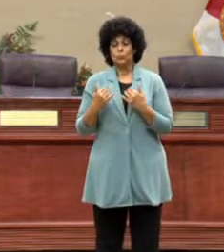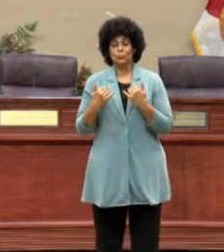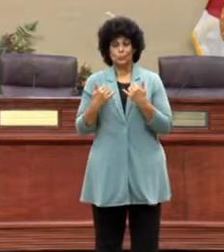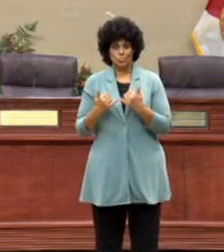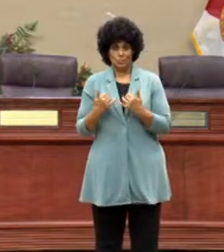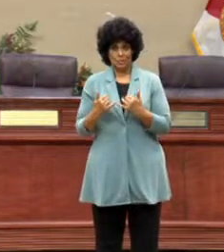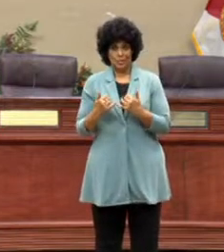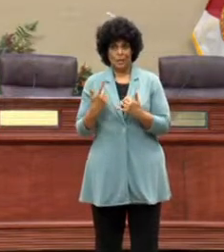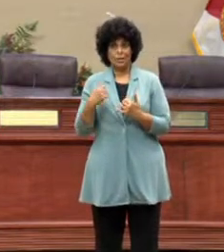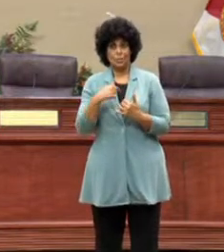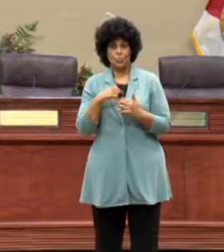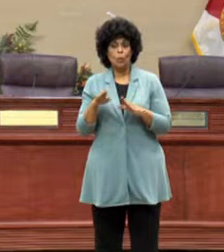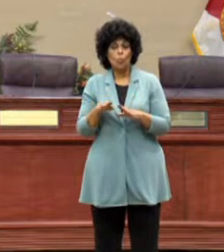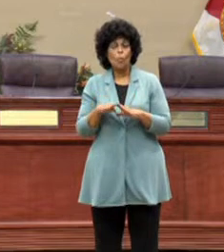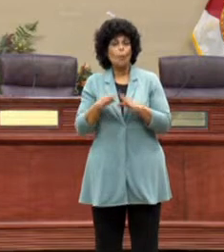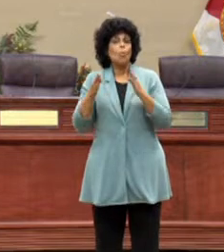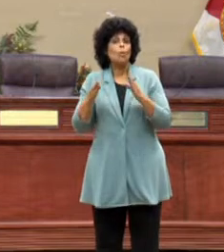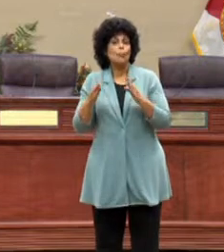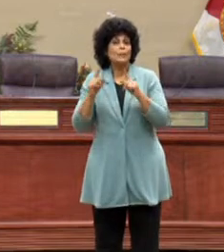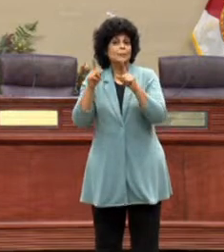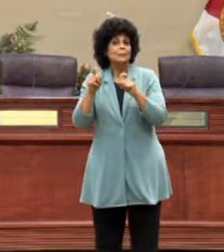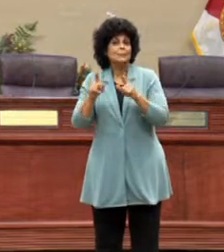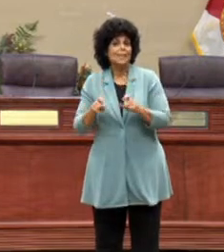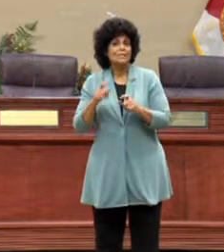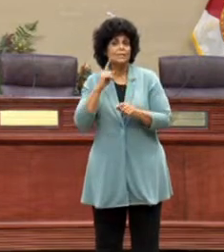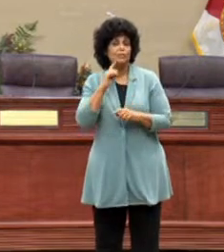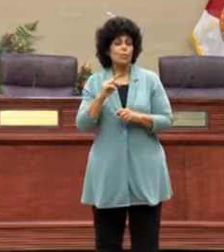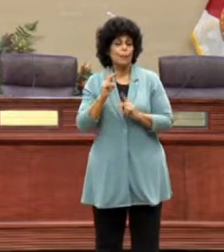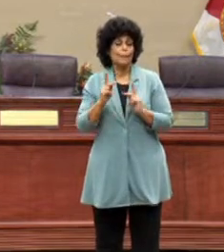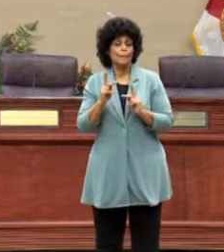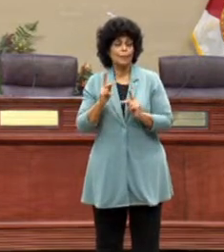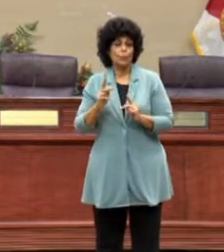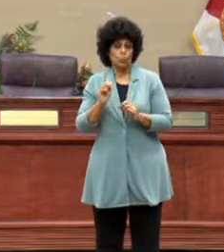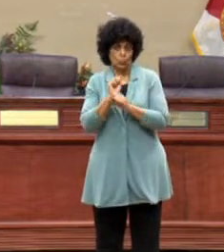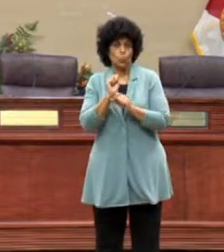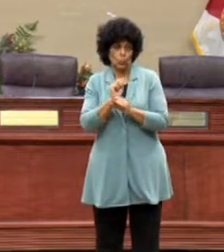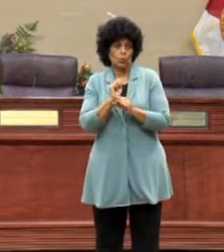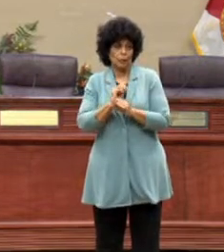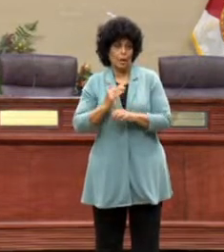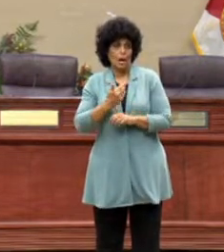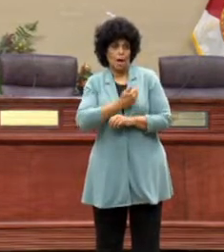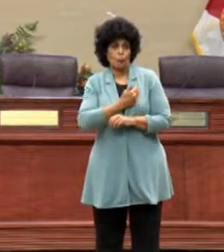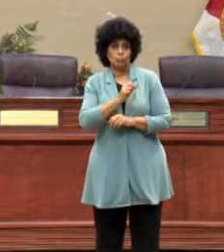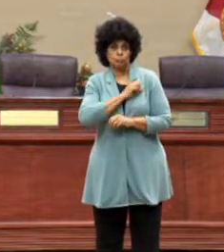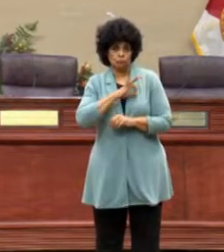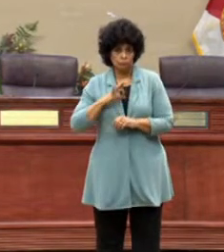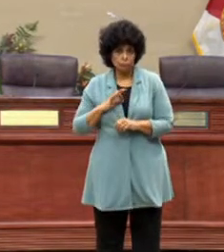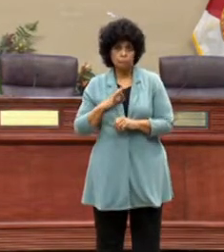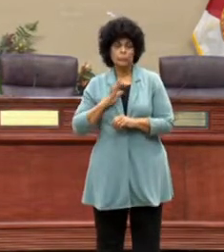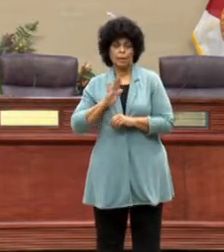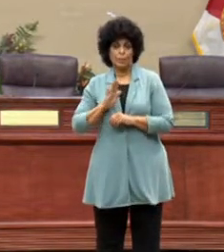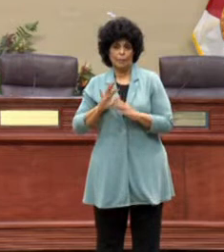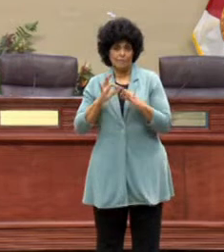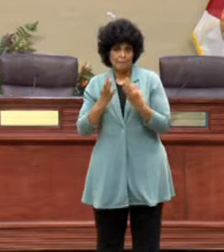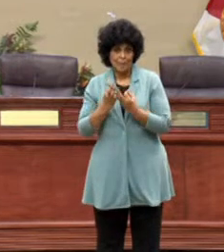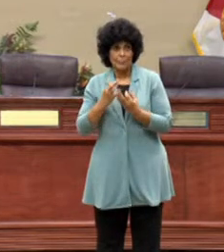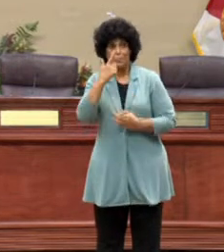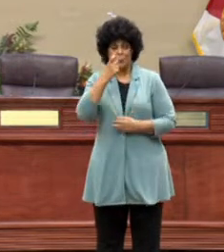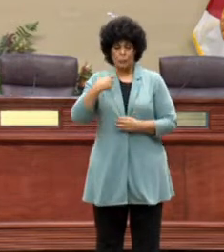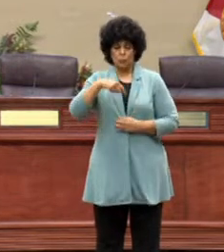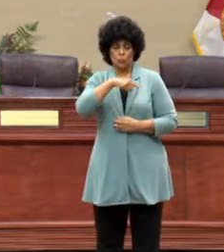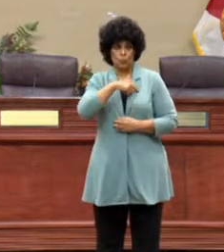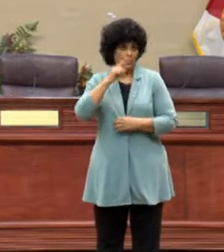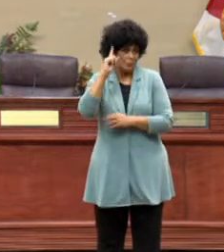a testing site specific for our employees and their families, because as a governmental entity,